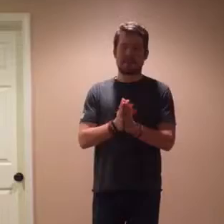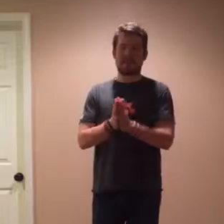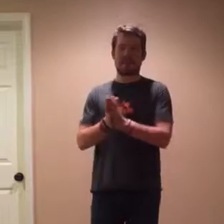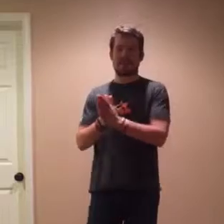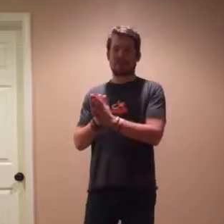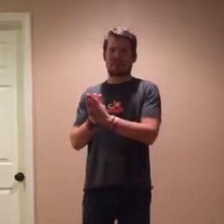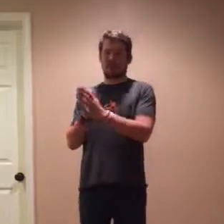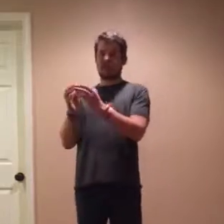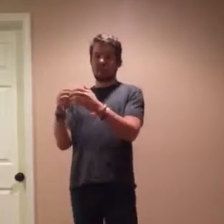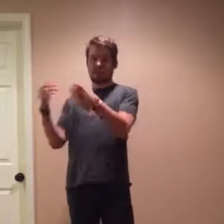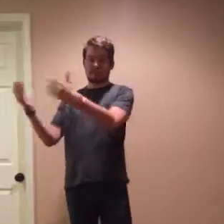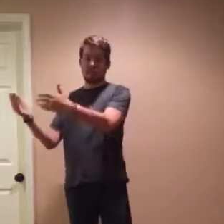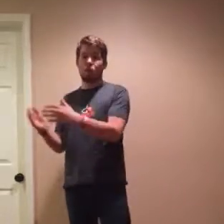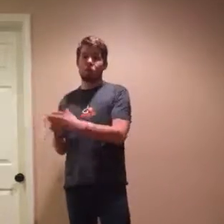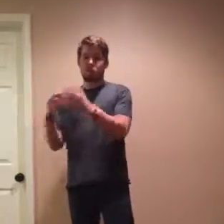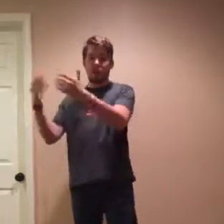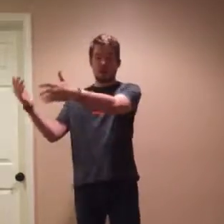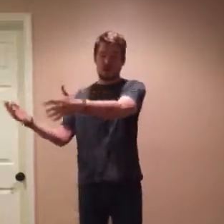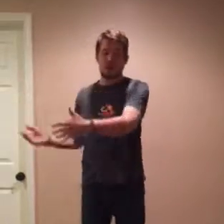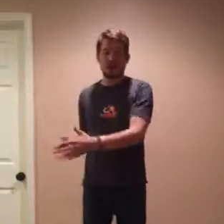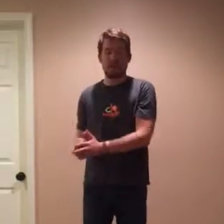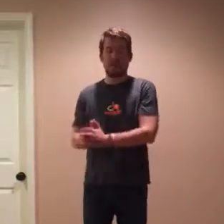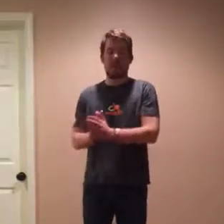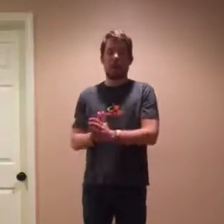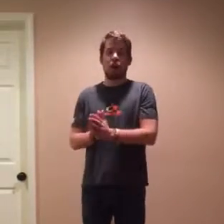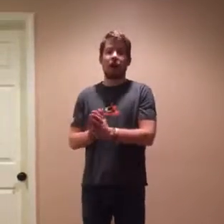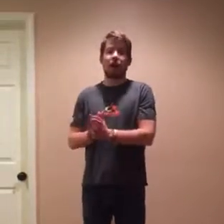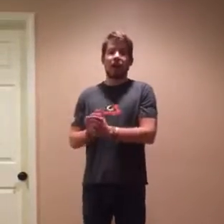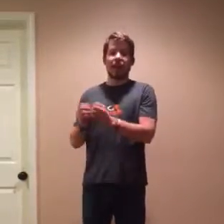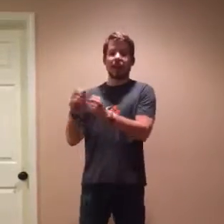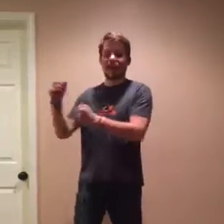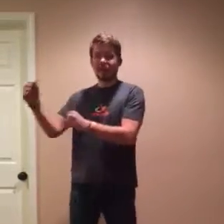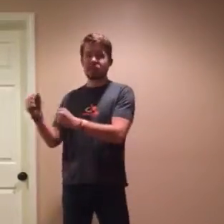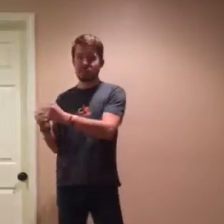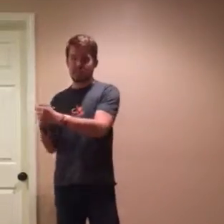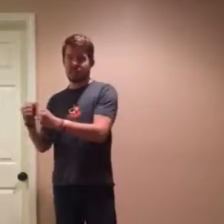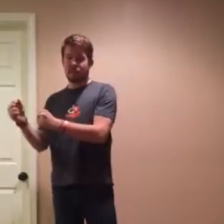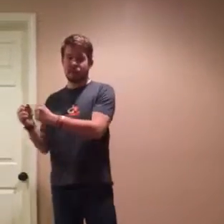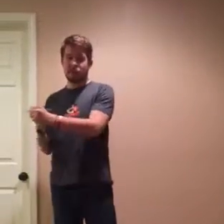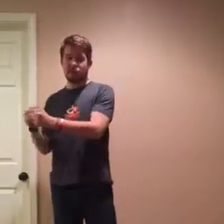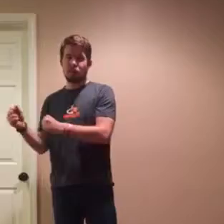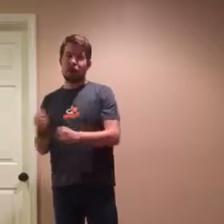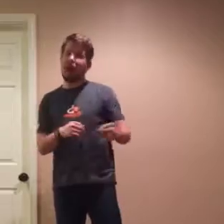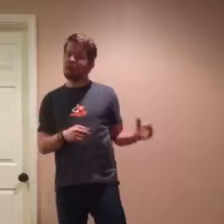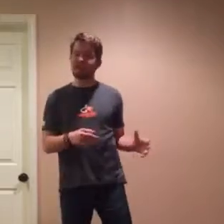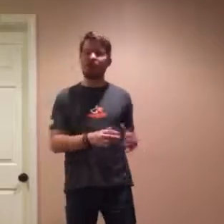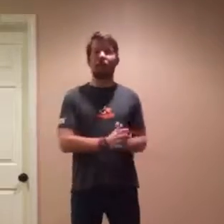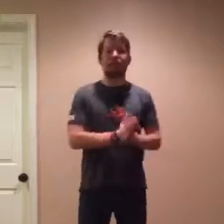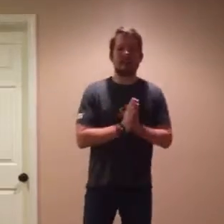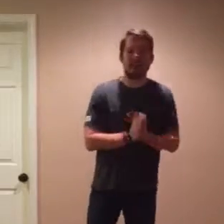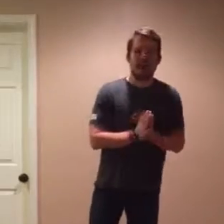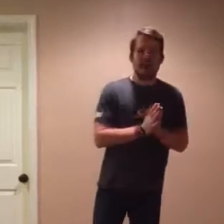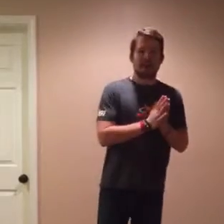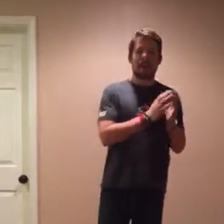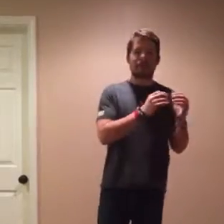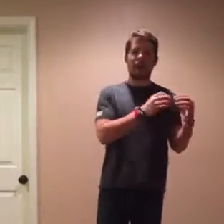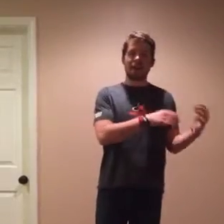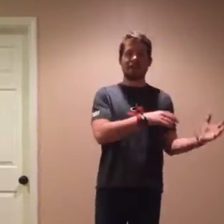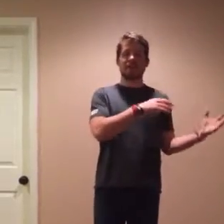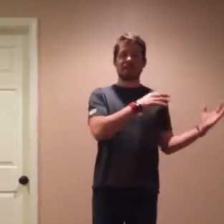in Sunday school or small groups, whatever you want to call it, engaging with different students. But also I believe parents